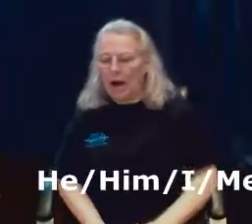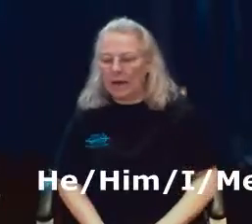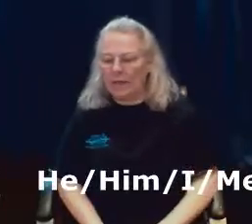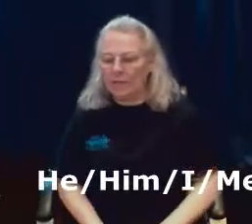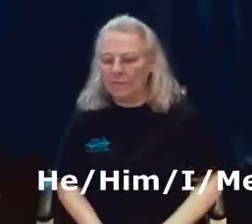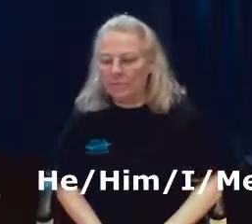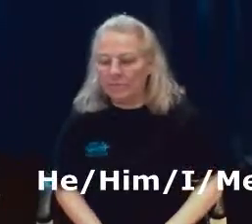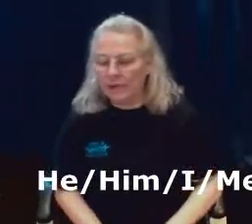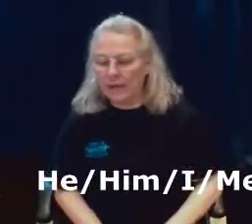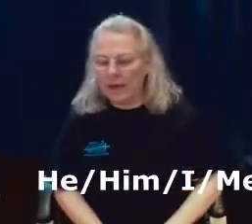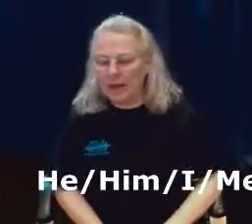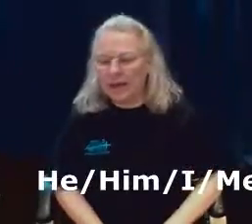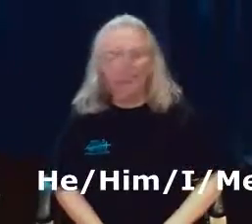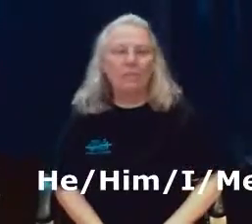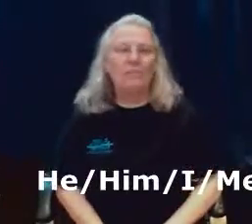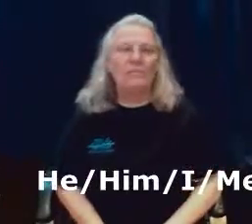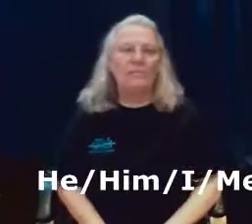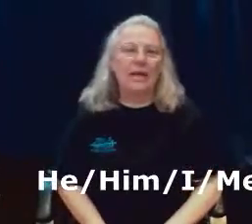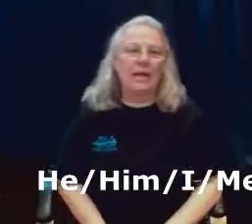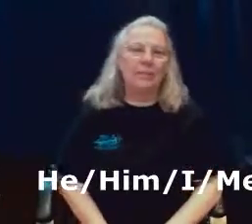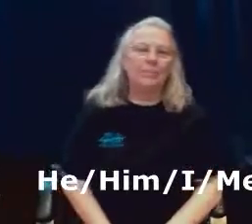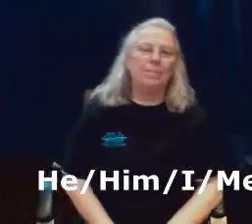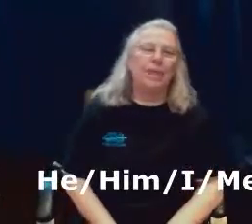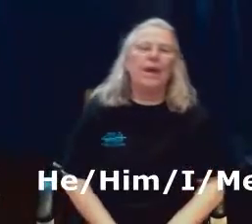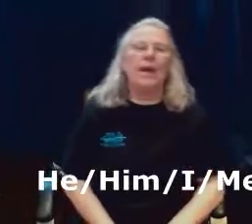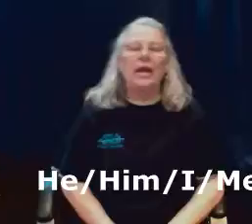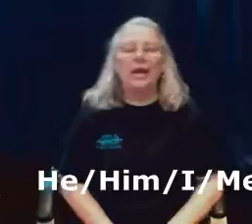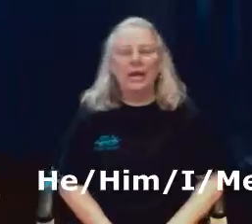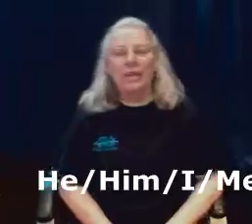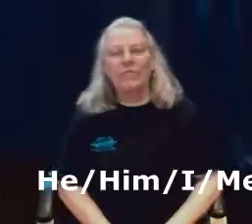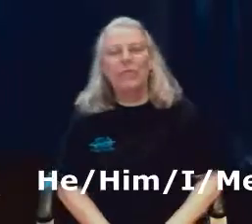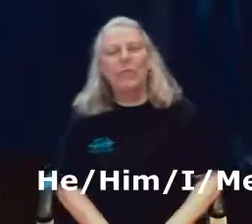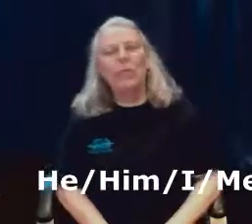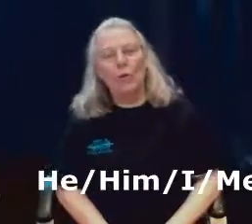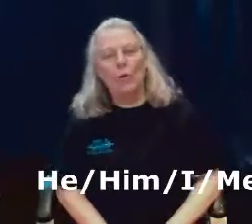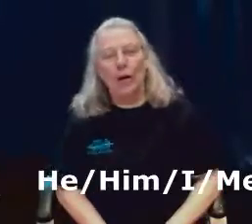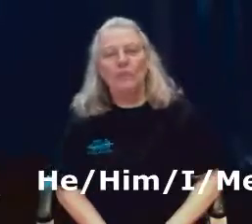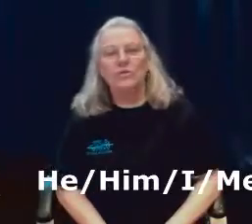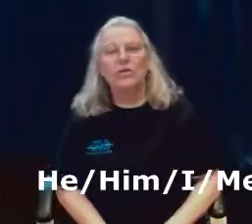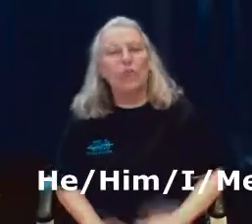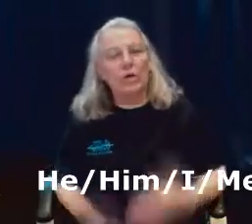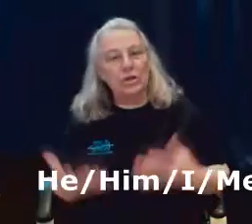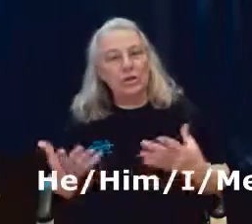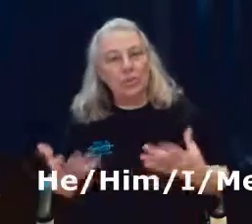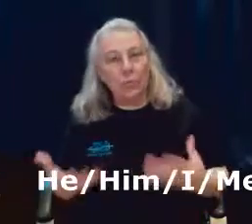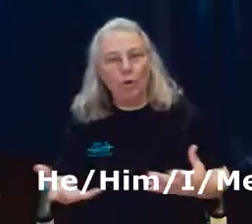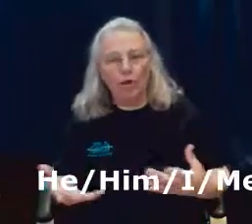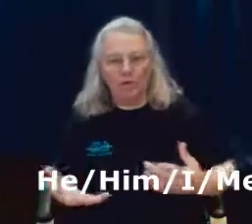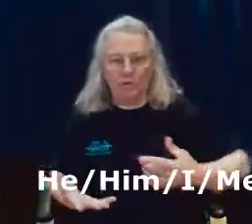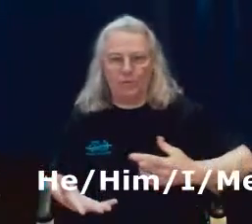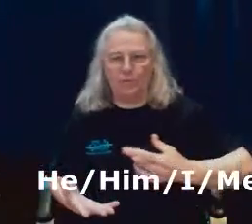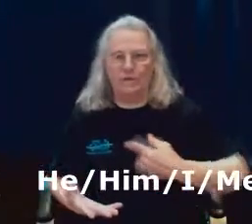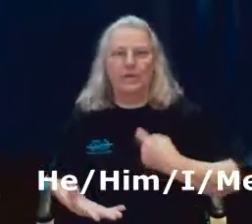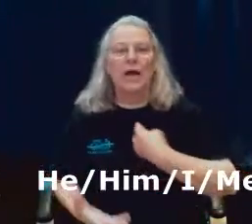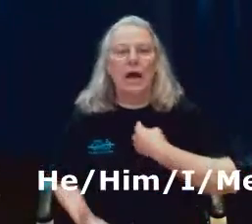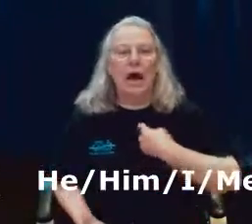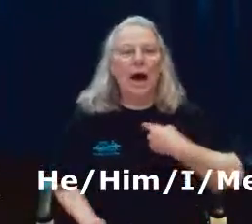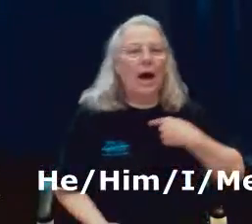I, he, him, any of your pronouns, you're going to just point to the person. I